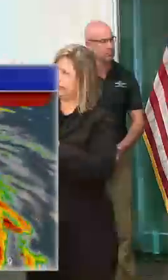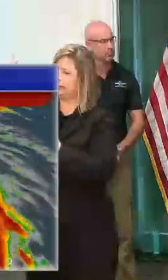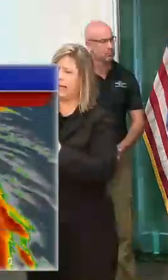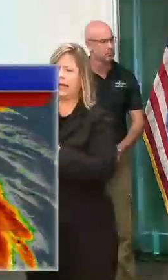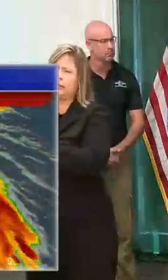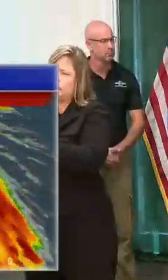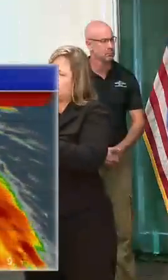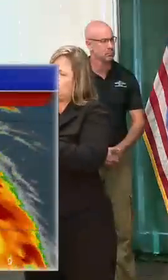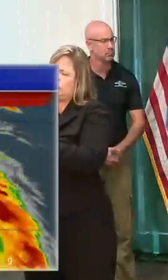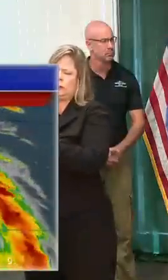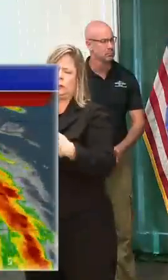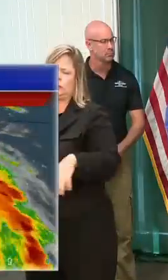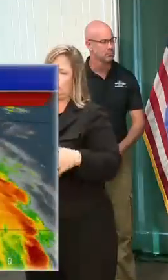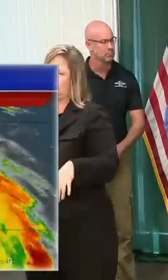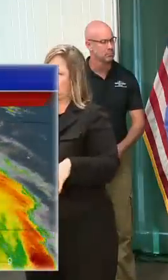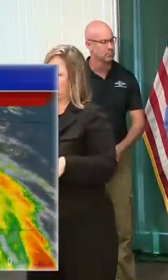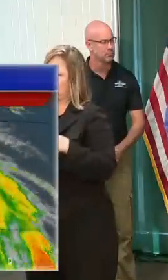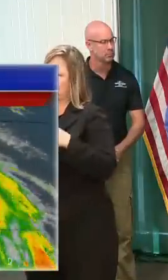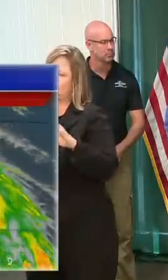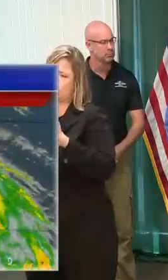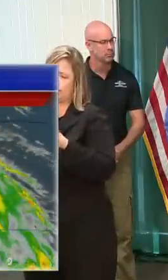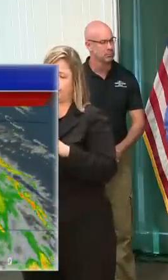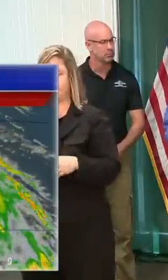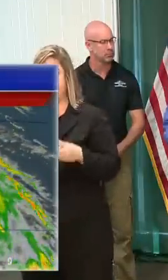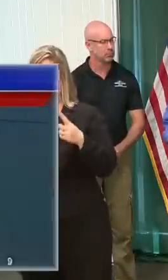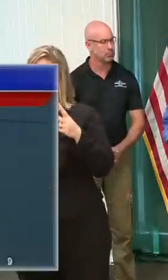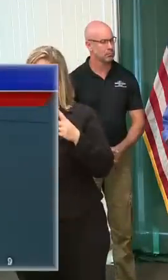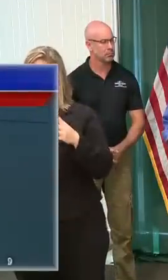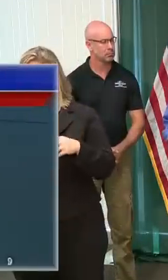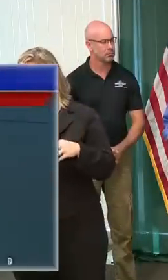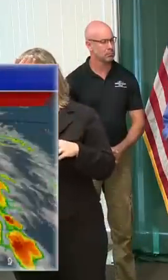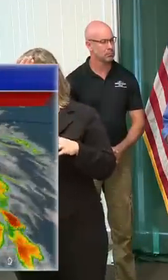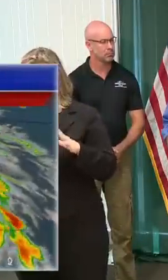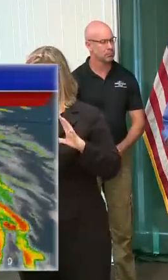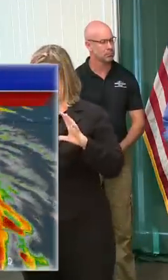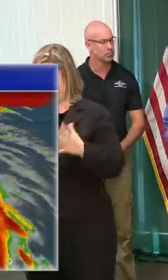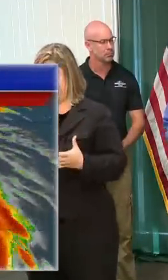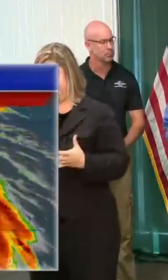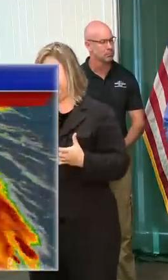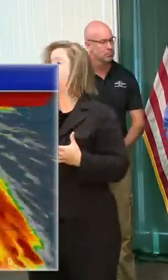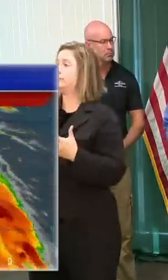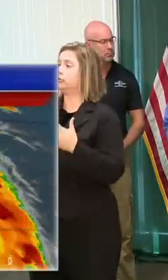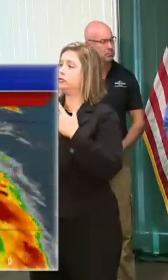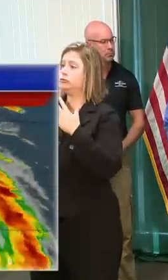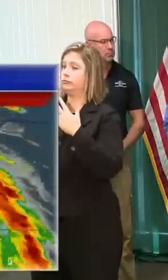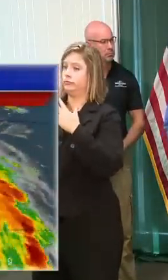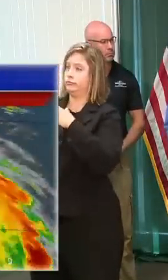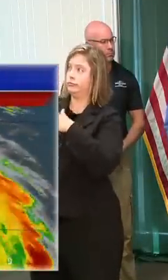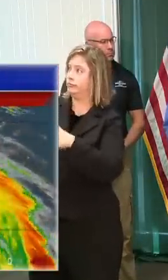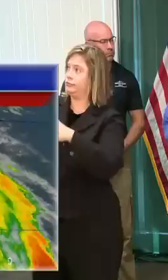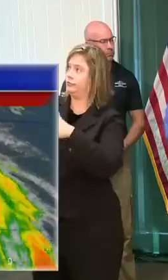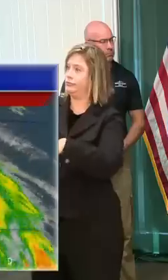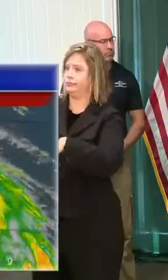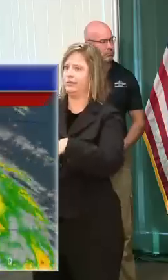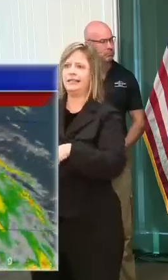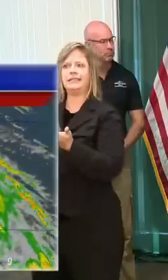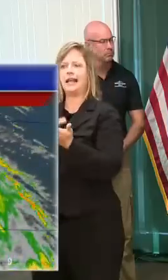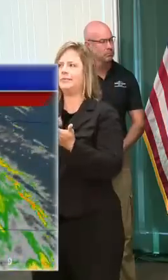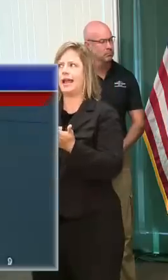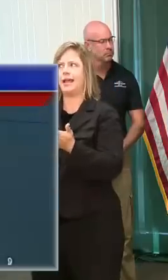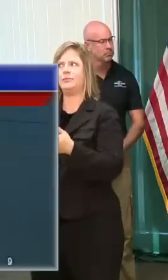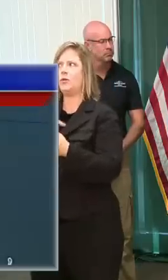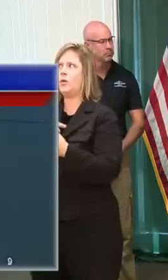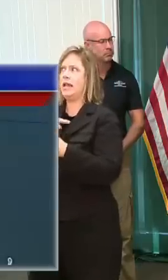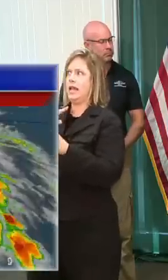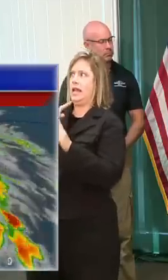Your safety is our main priority. Secondly, the fire department at some point during the storm, due to the winds, will be unable to respond.